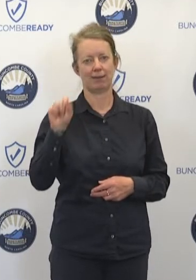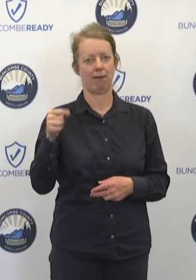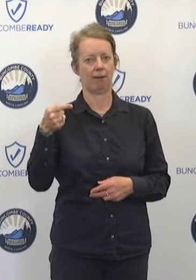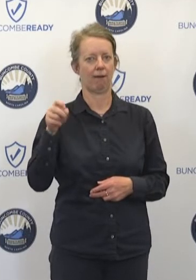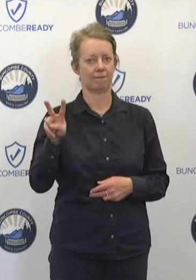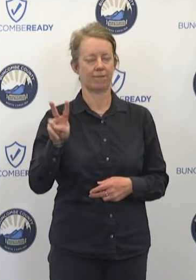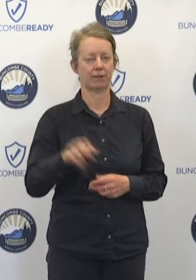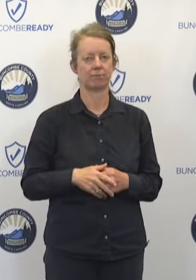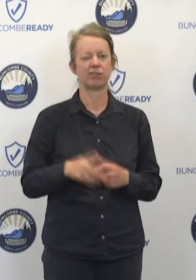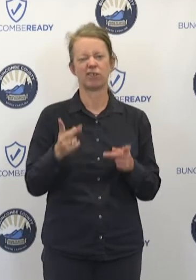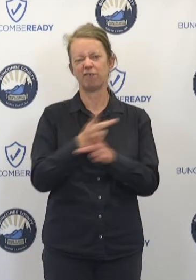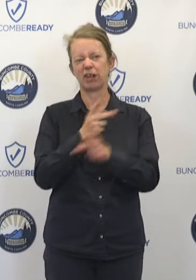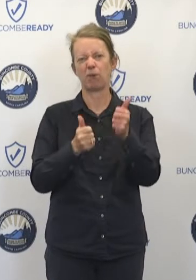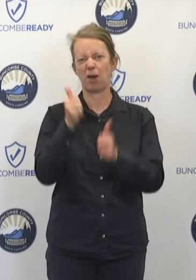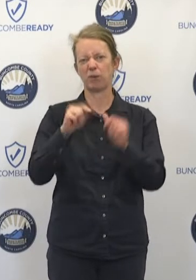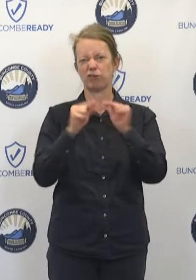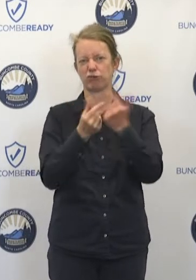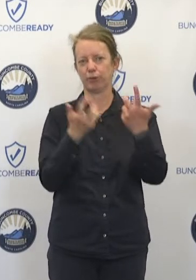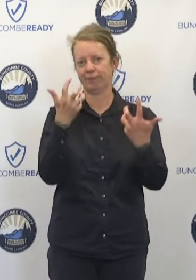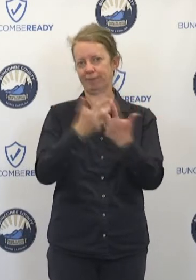findmygroup.nc.gov to determine your group.